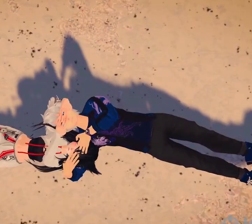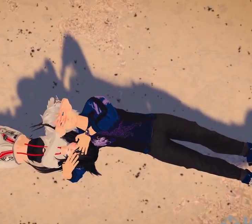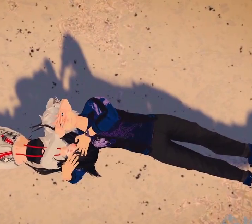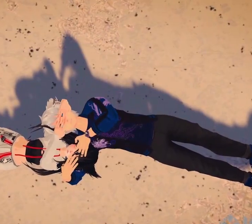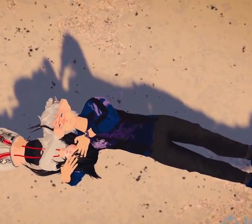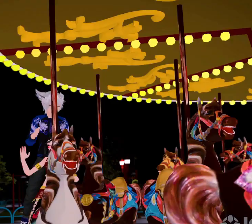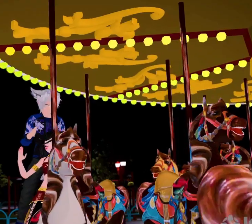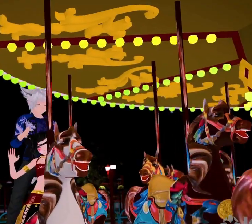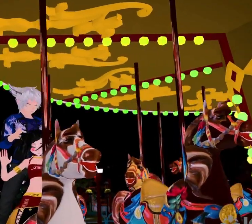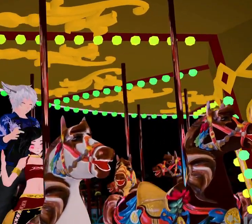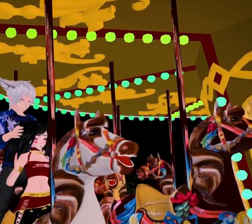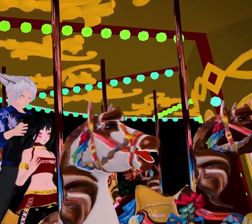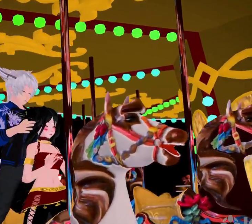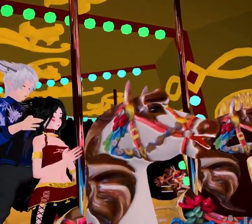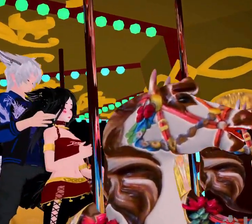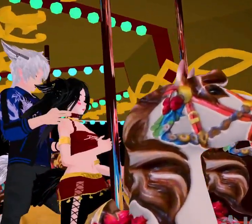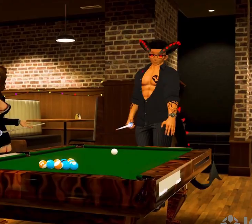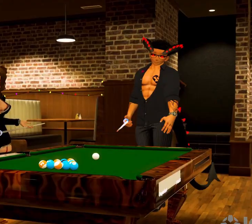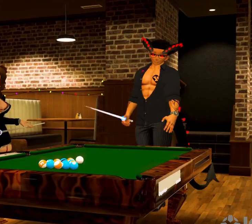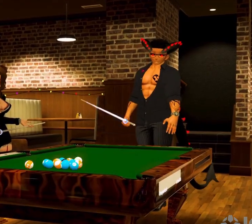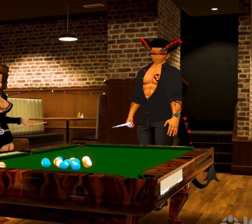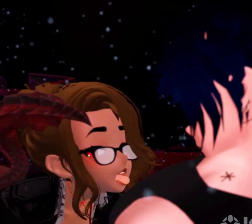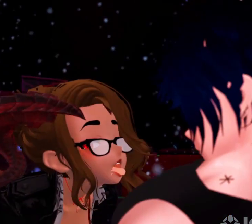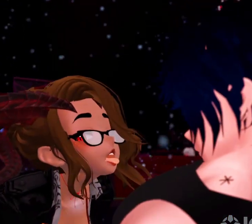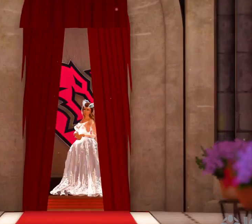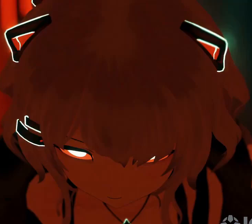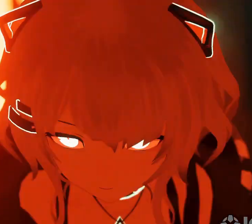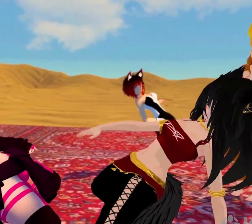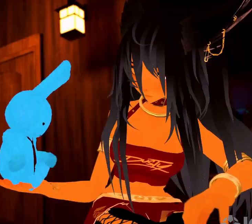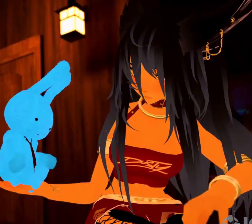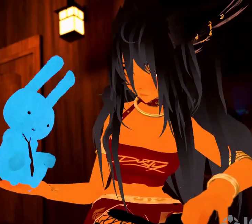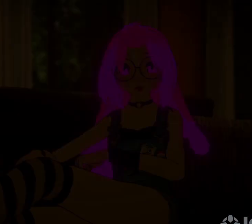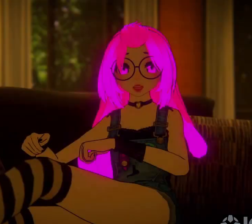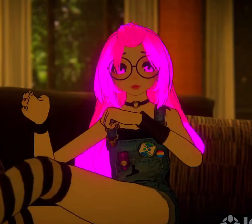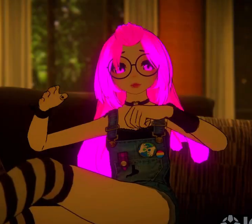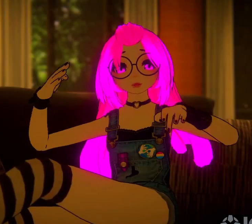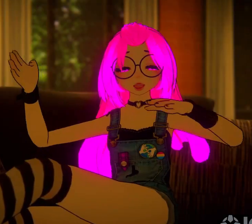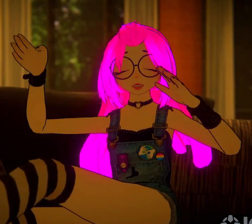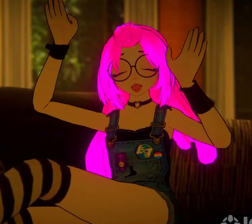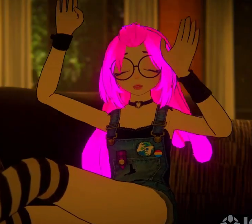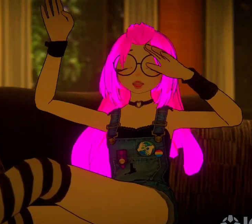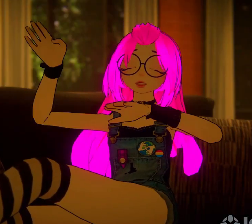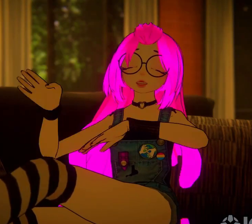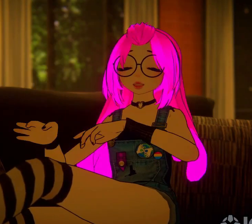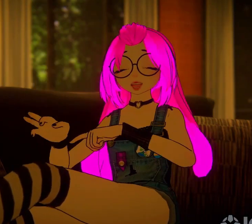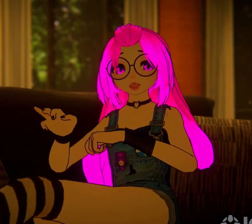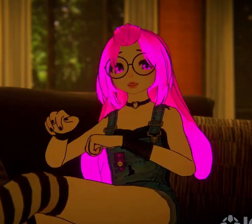Making friends here is sometimes what saves people's lives. Or what gets them up out of bed in the morning.